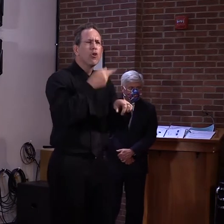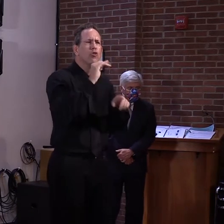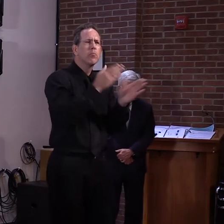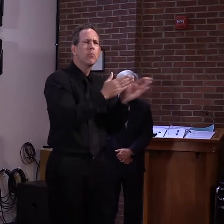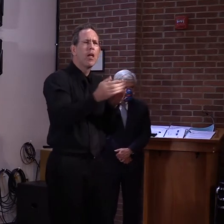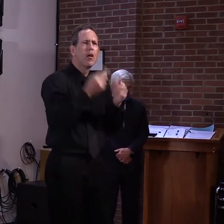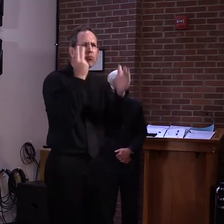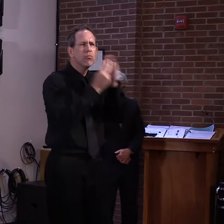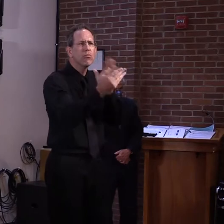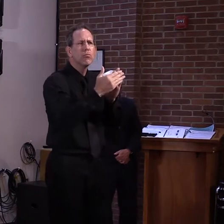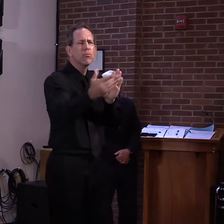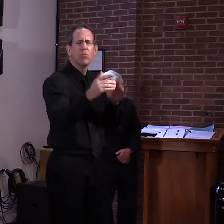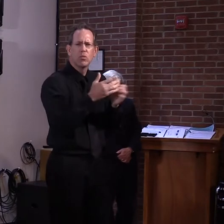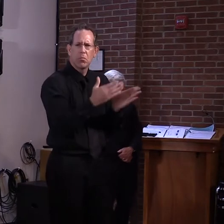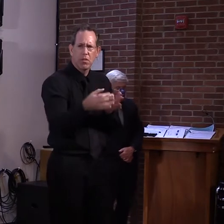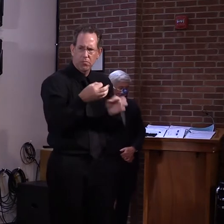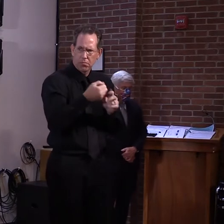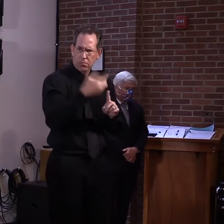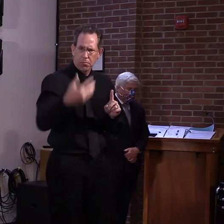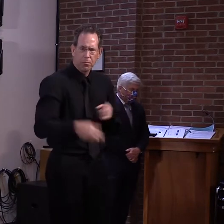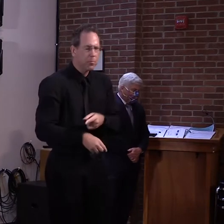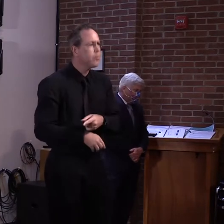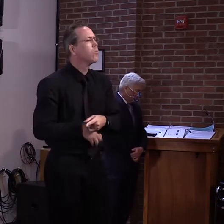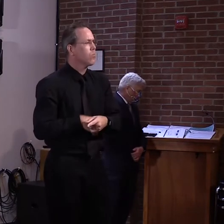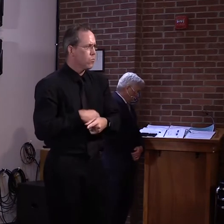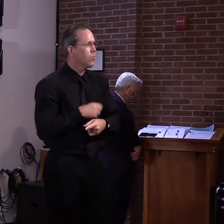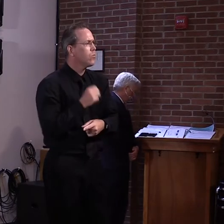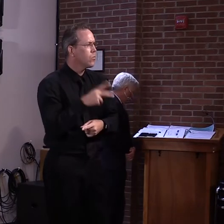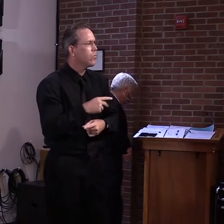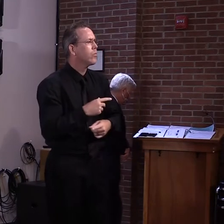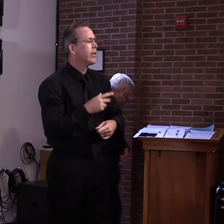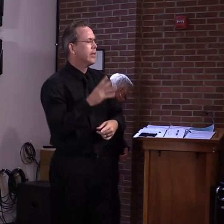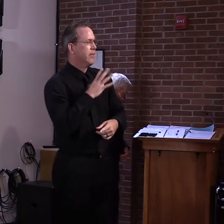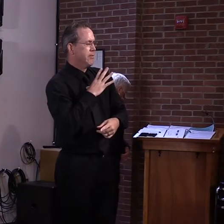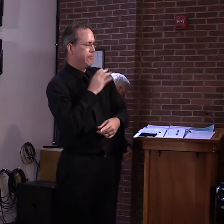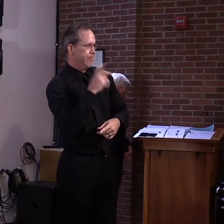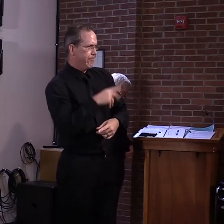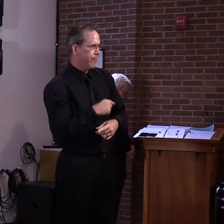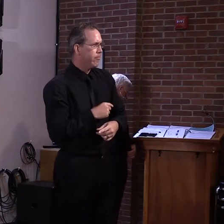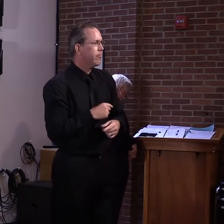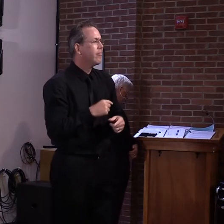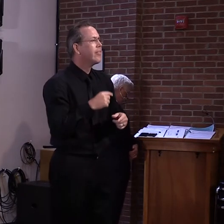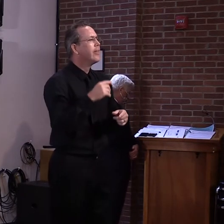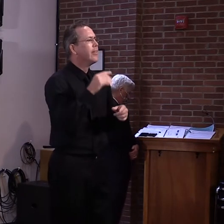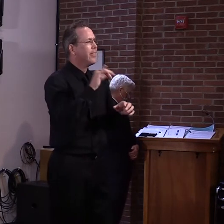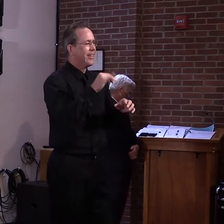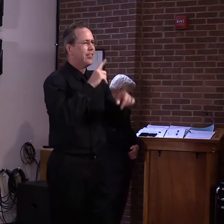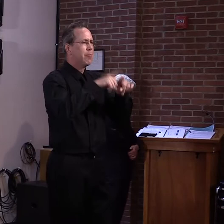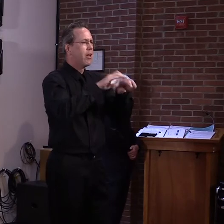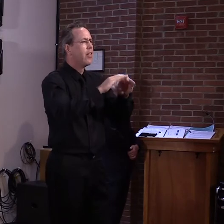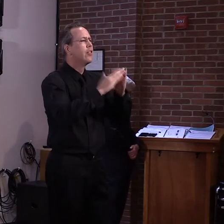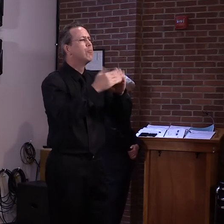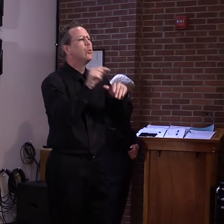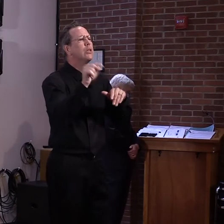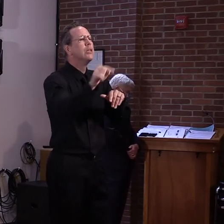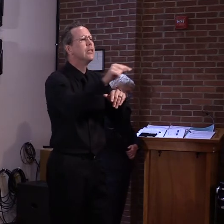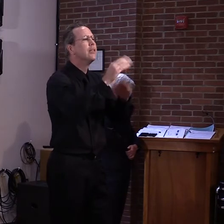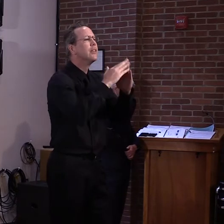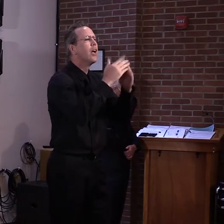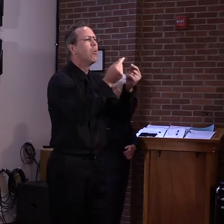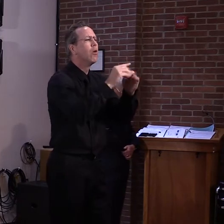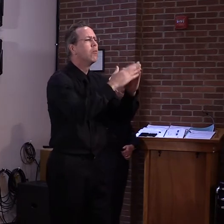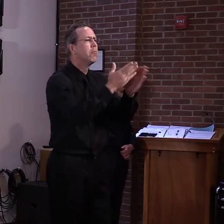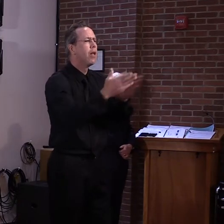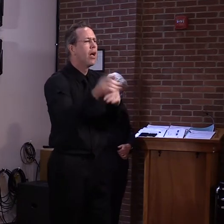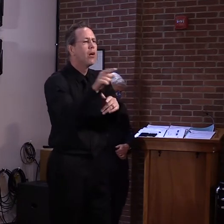They are facility and community-specific plans that look at ways to first try to develop stormwater